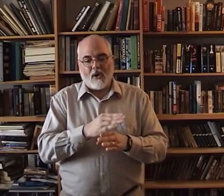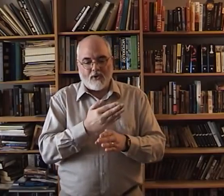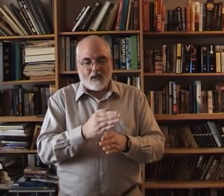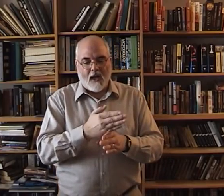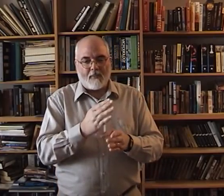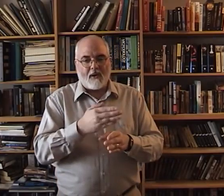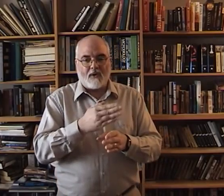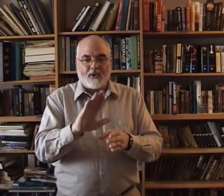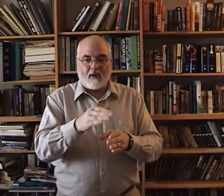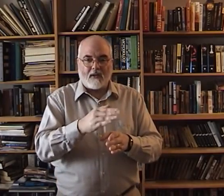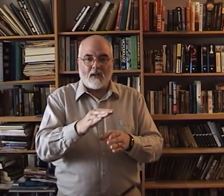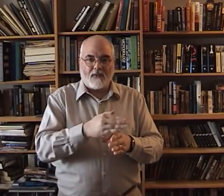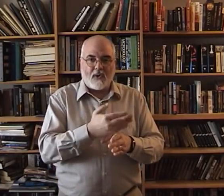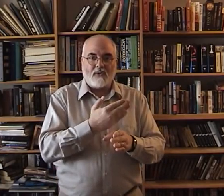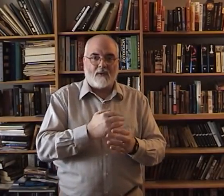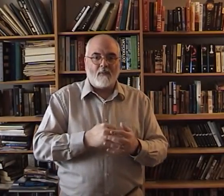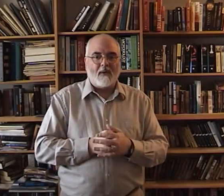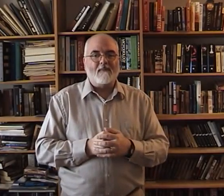brushing the top here, sharing some for you and some for me.